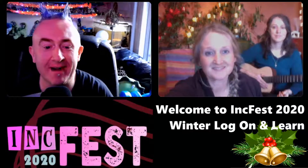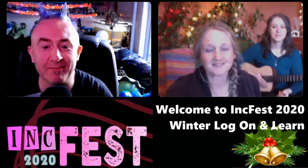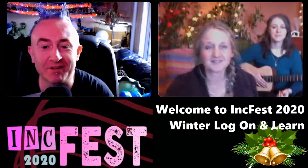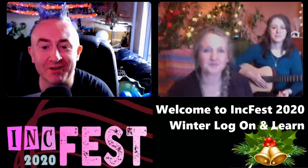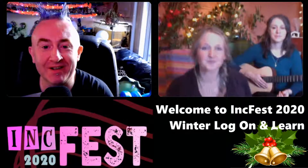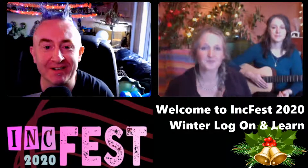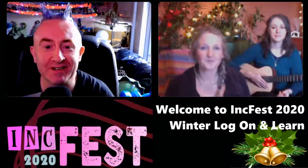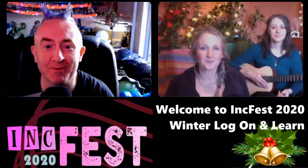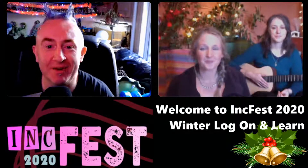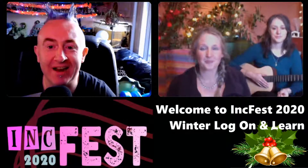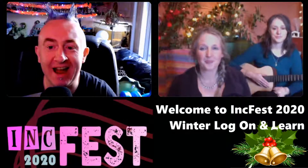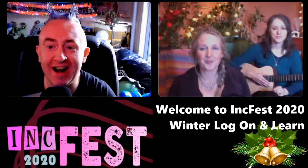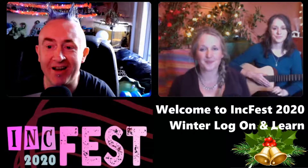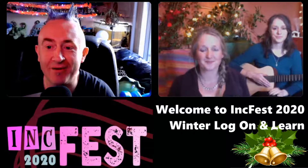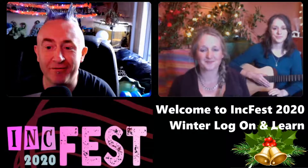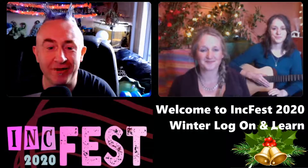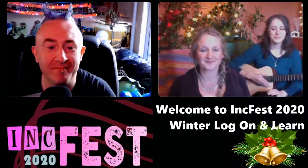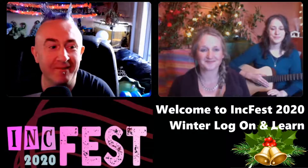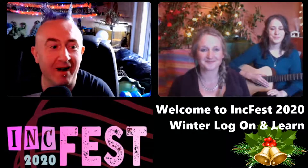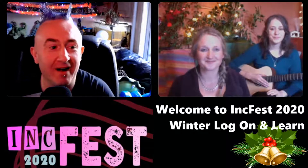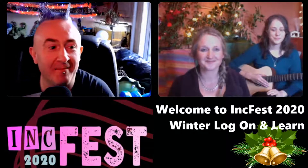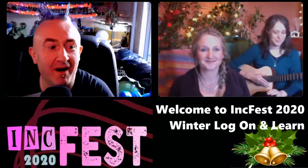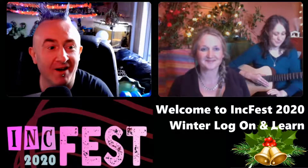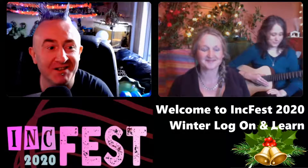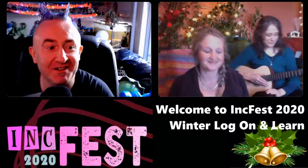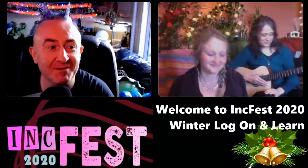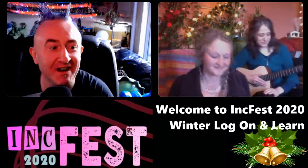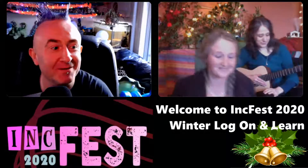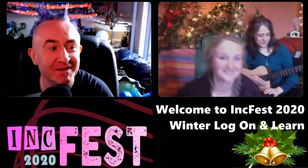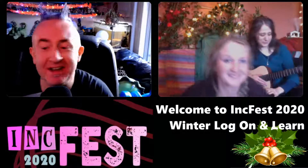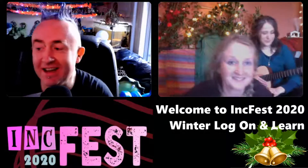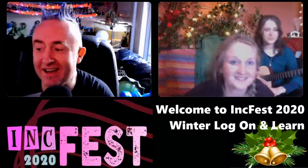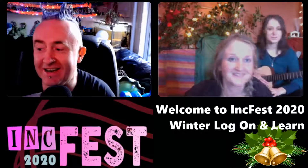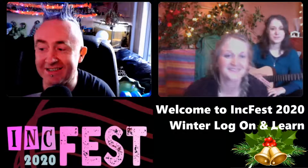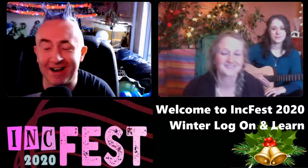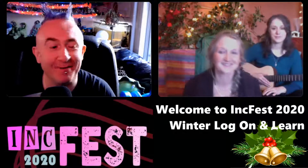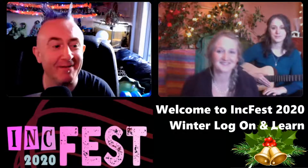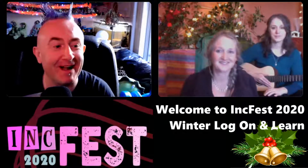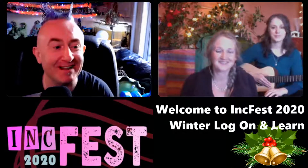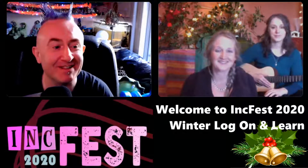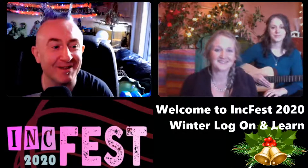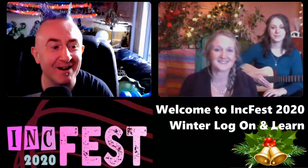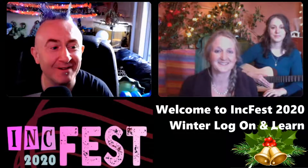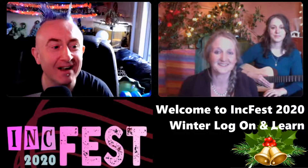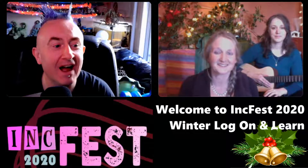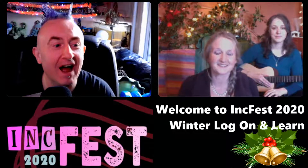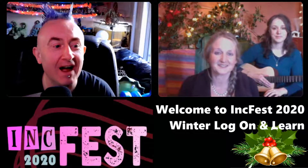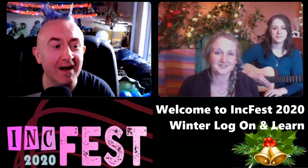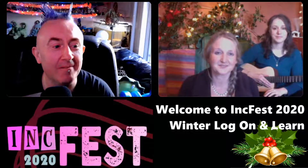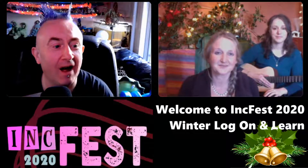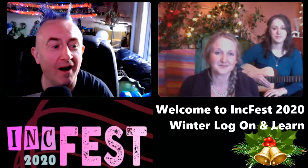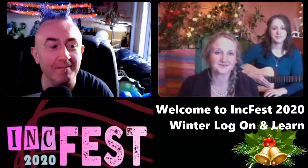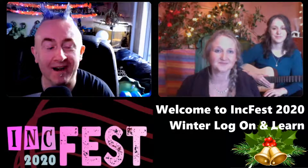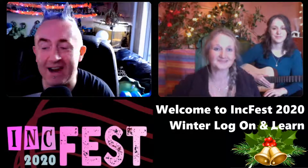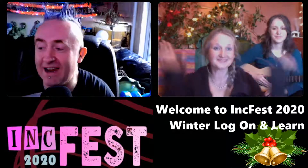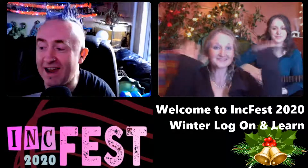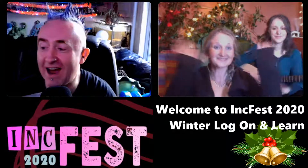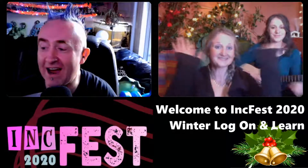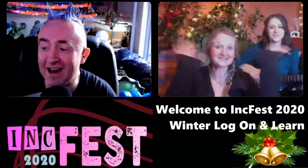able to join us this morning. Hello from our studios in Cheltenham and Stroud. I'm Lee, and